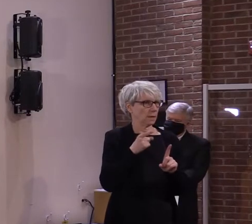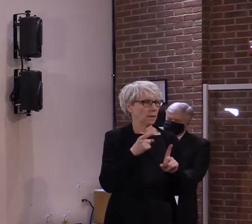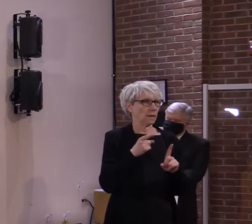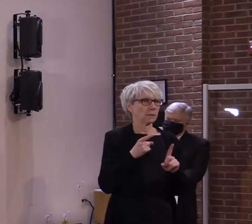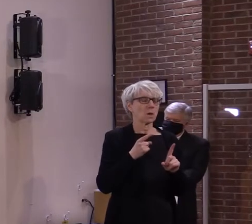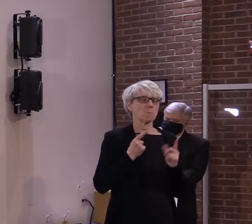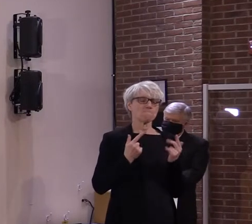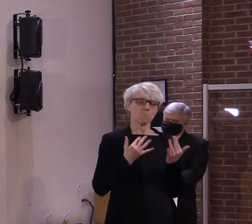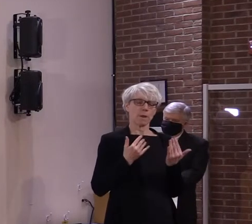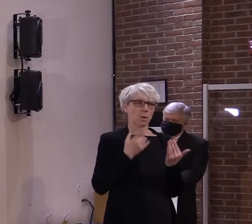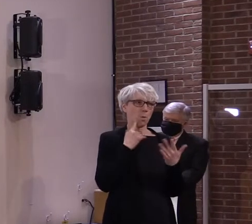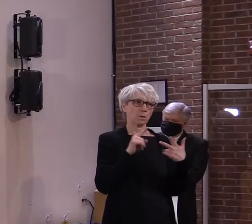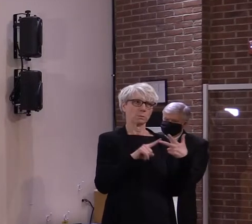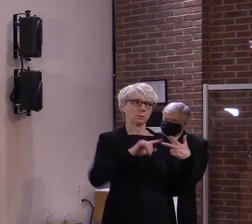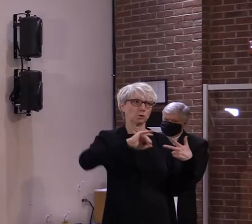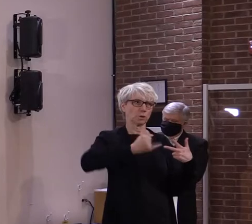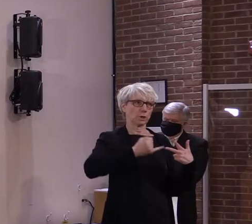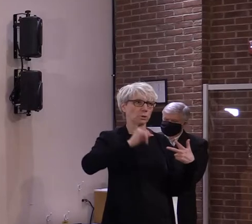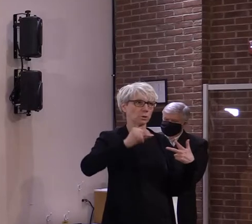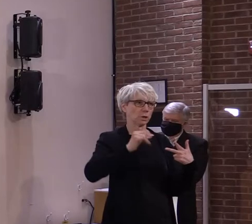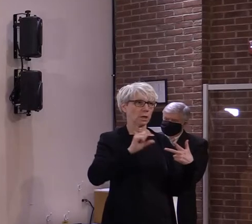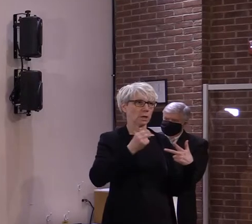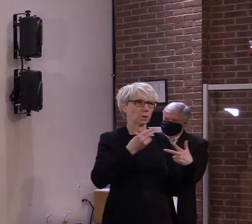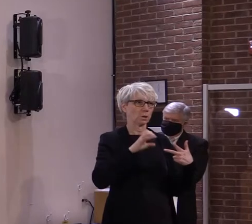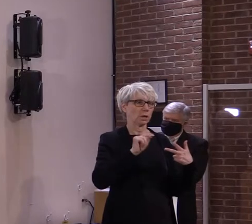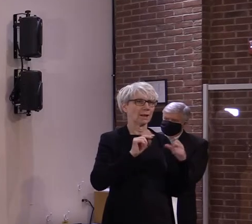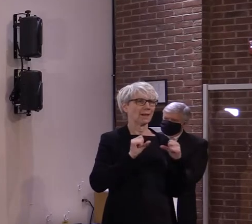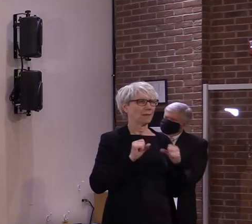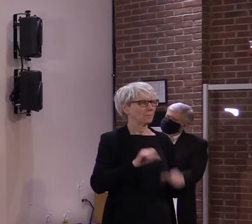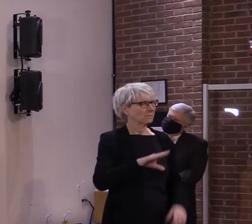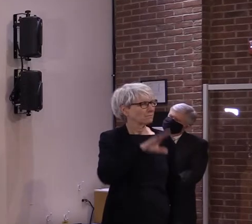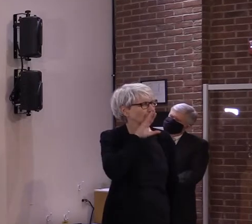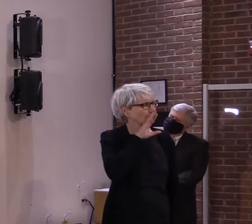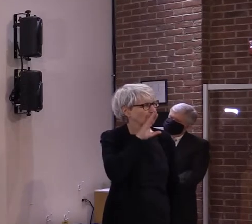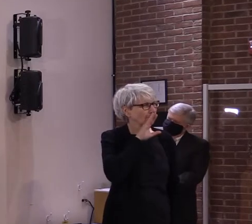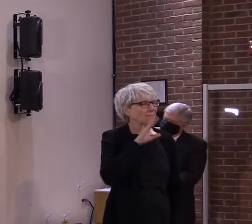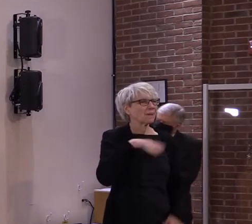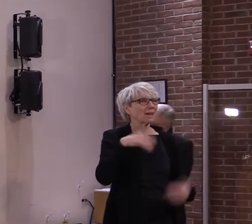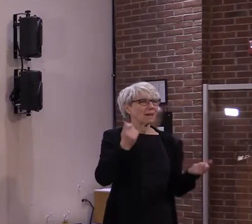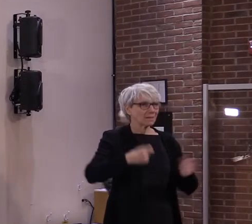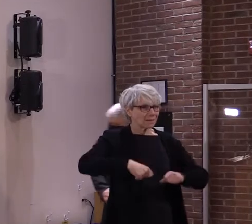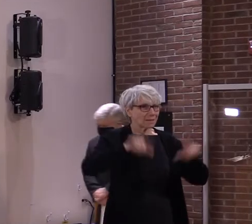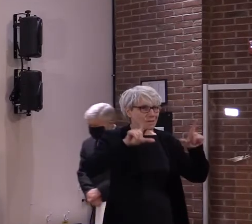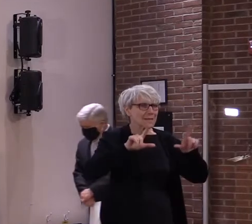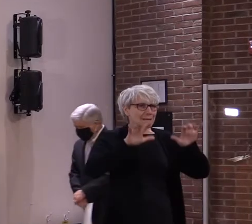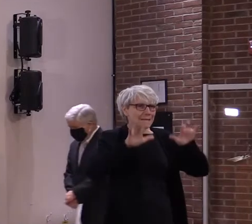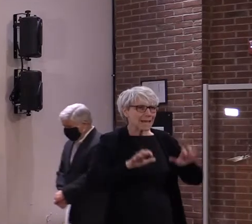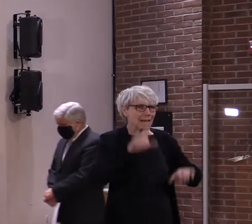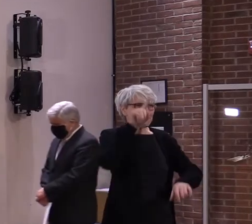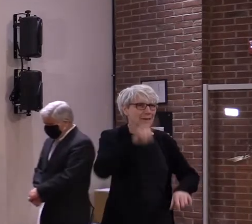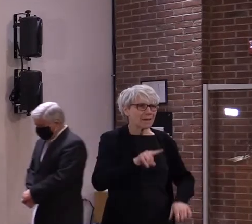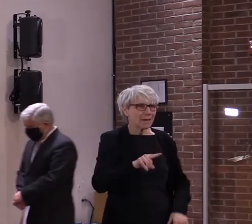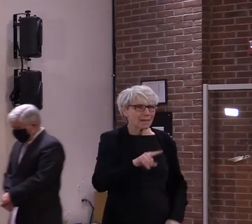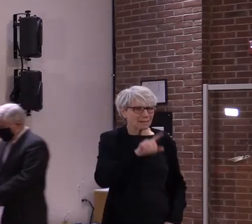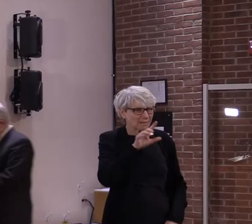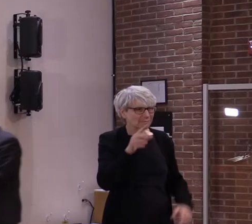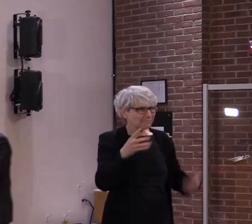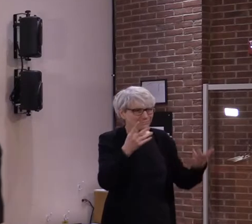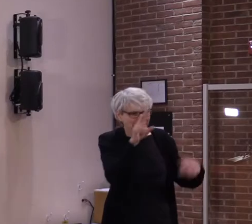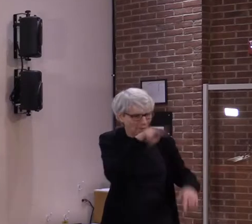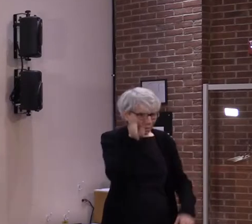J&J shot says she still can't find out which vaccine is offered where on the state's